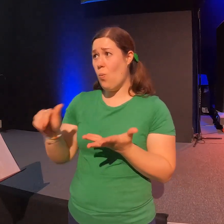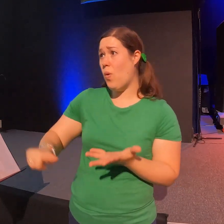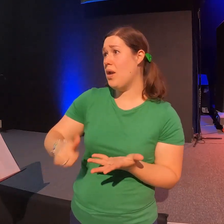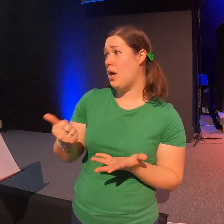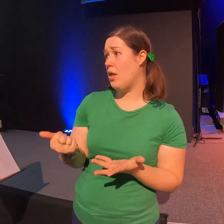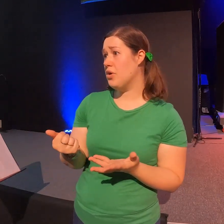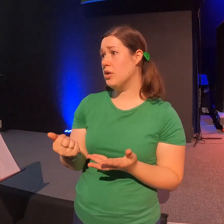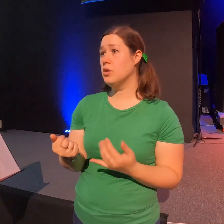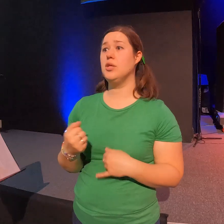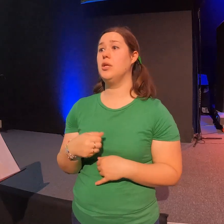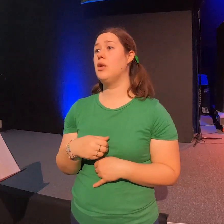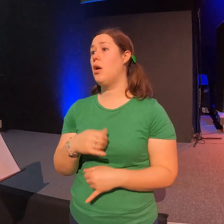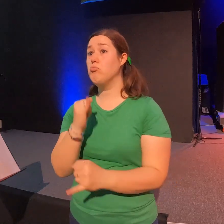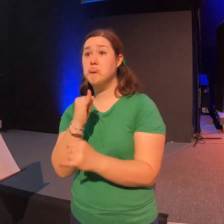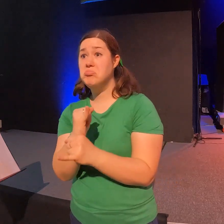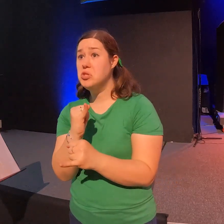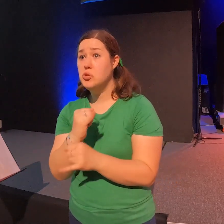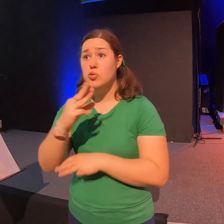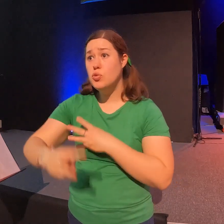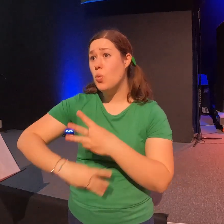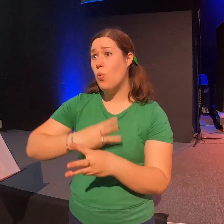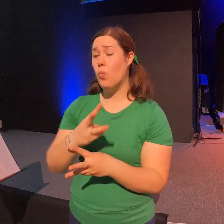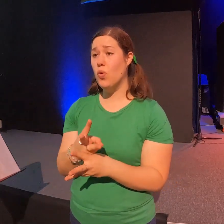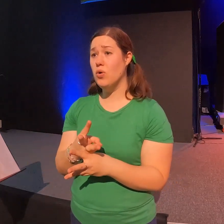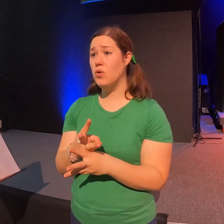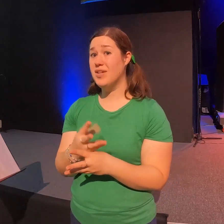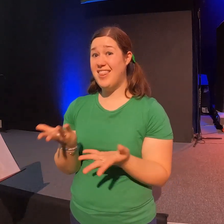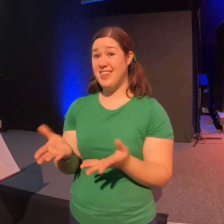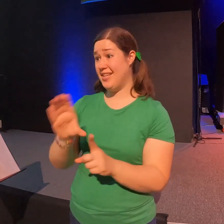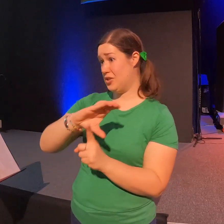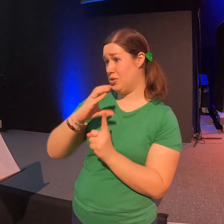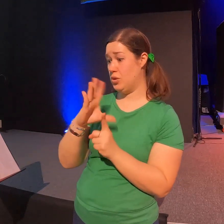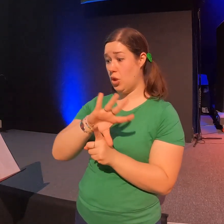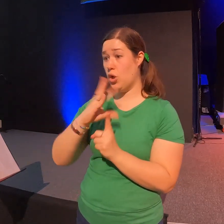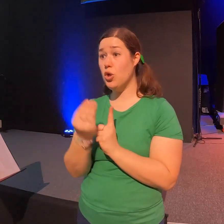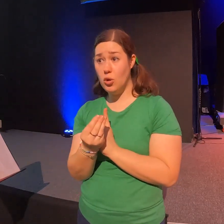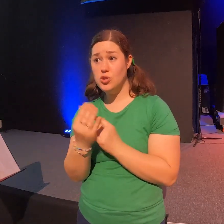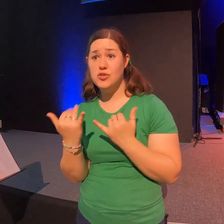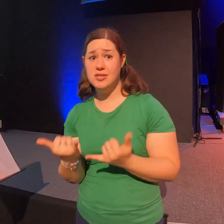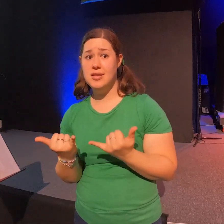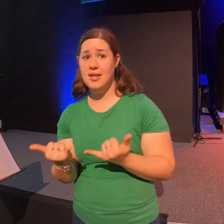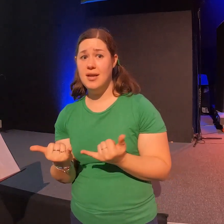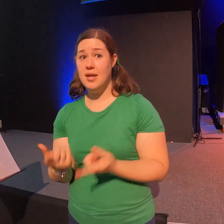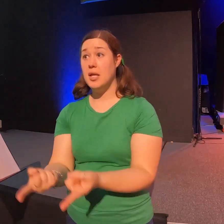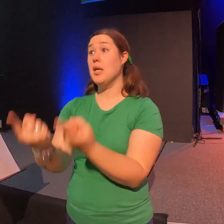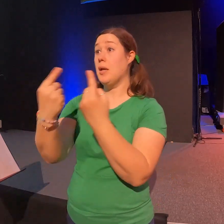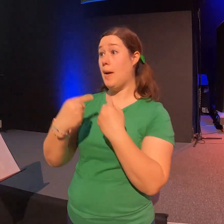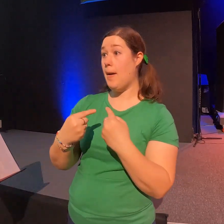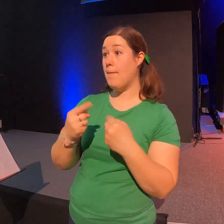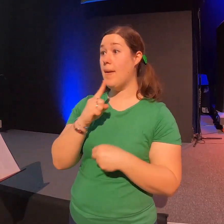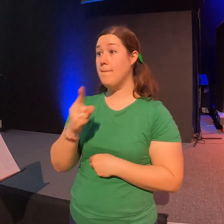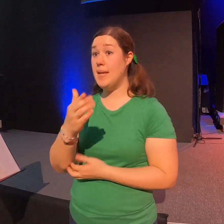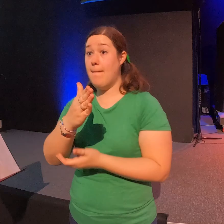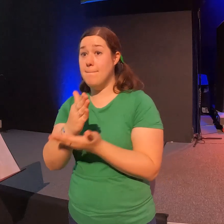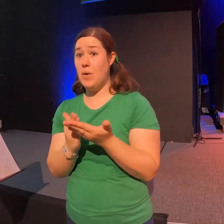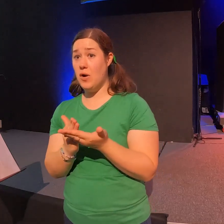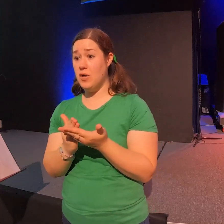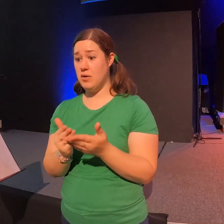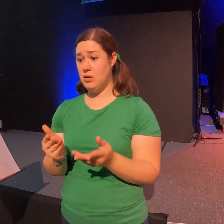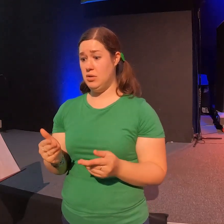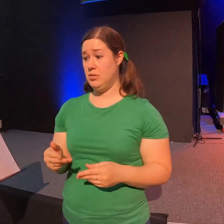what other place in the world, in this culture today, where can you come and be part of a place with people of all different